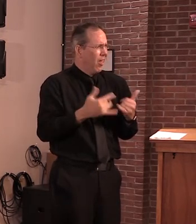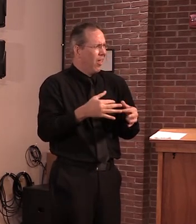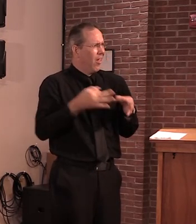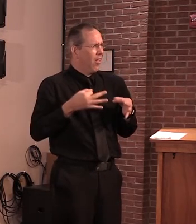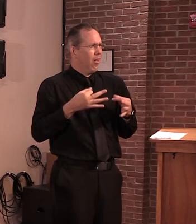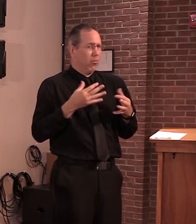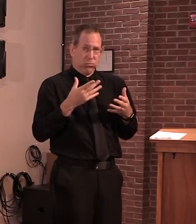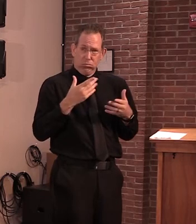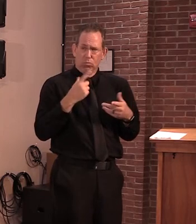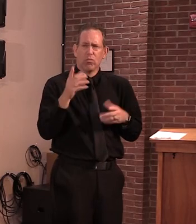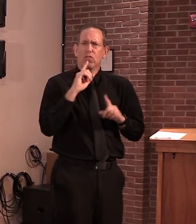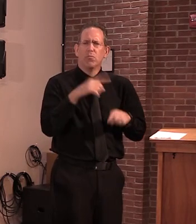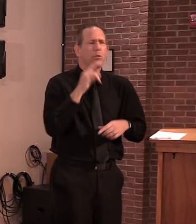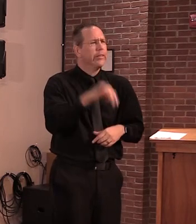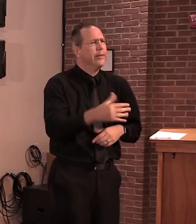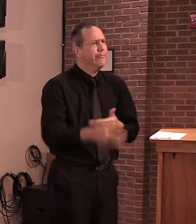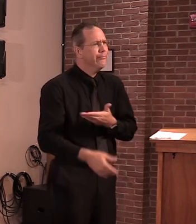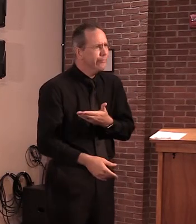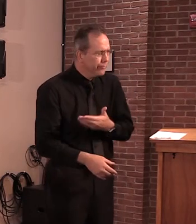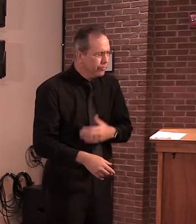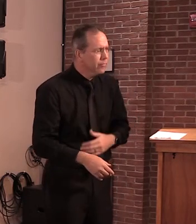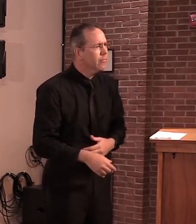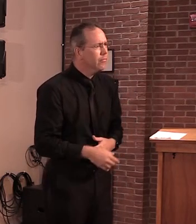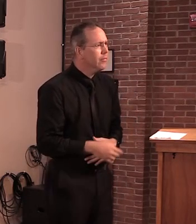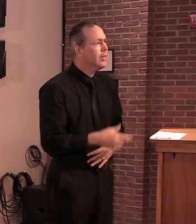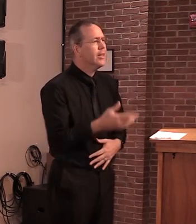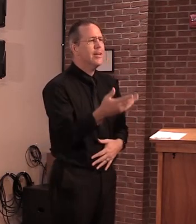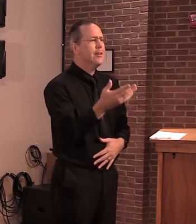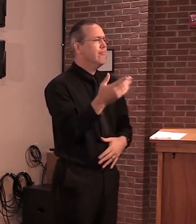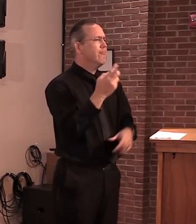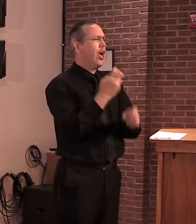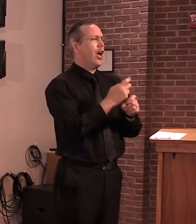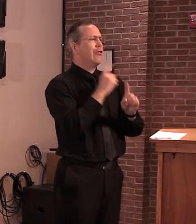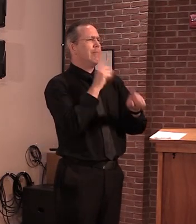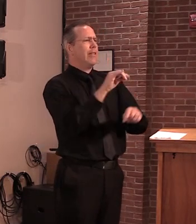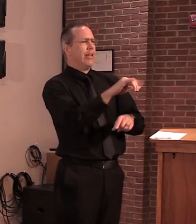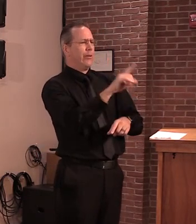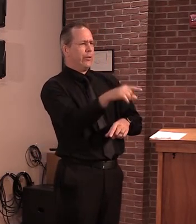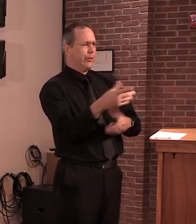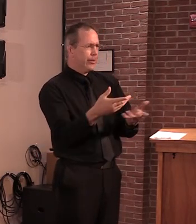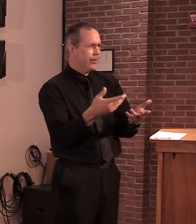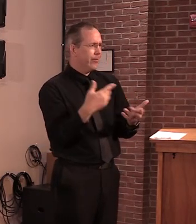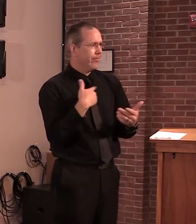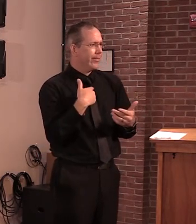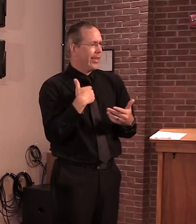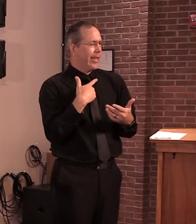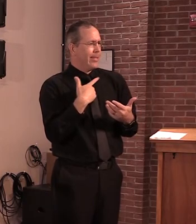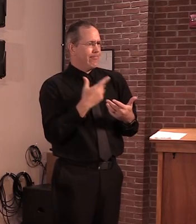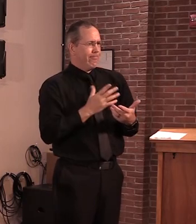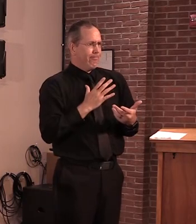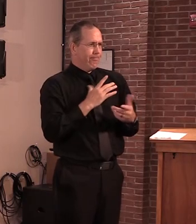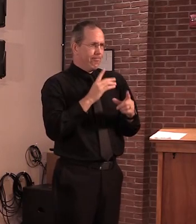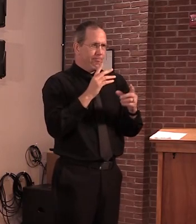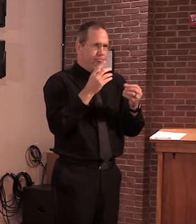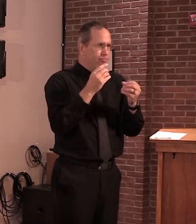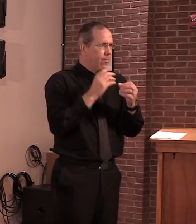before the end of the week, it's hard at this point to answer that specific question. So I'm happy to come back to that once the order is published.